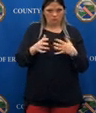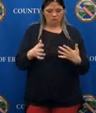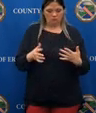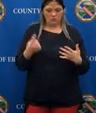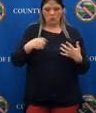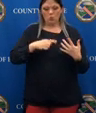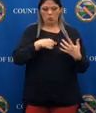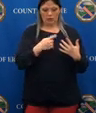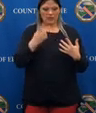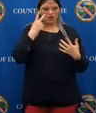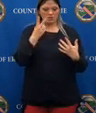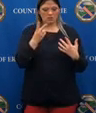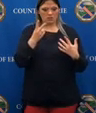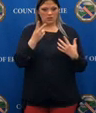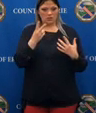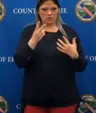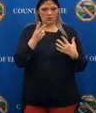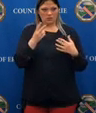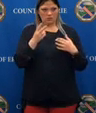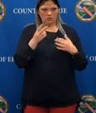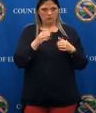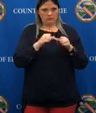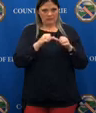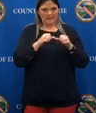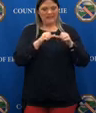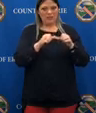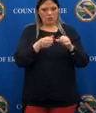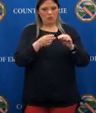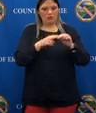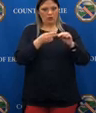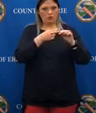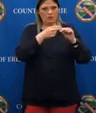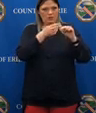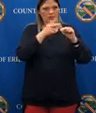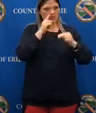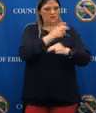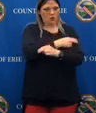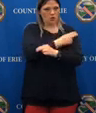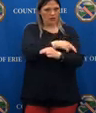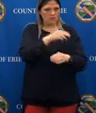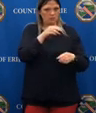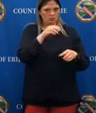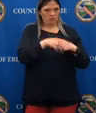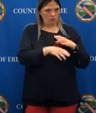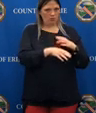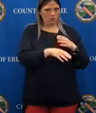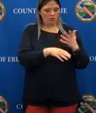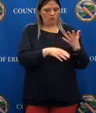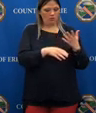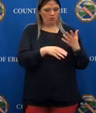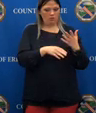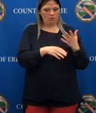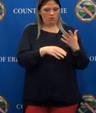We are seeing continual slight increases in our hospitalization. We have seen some